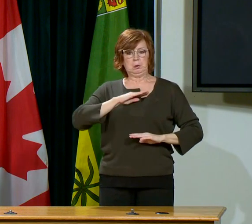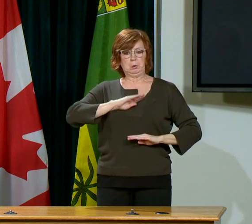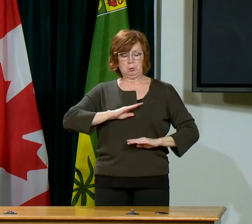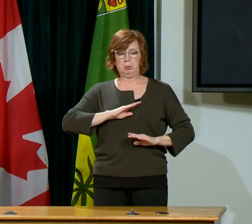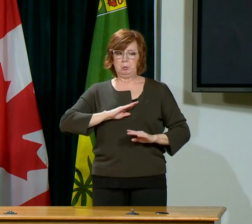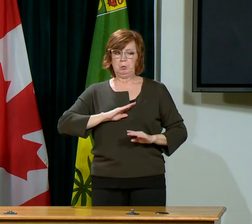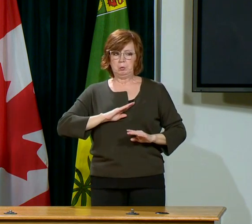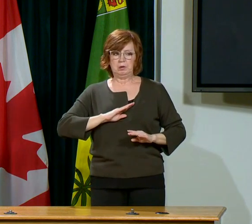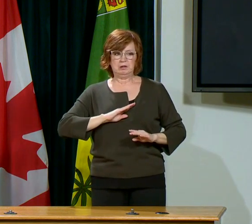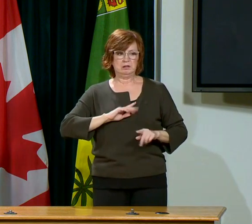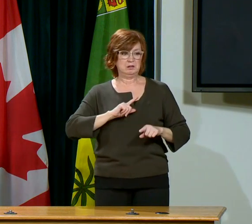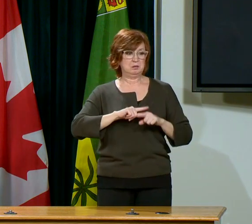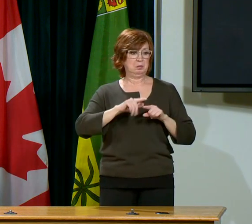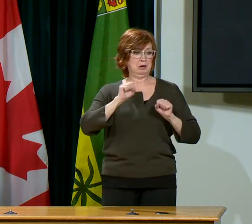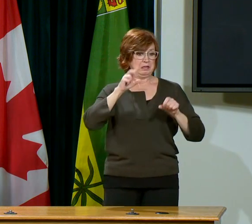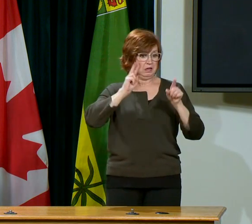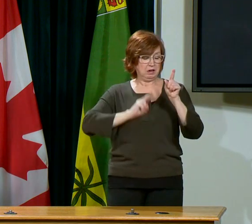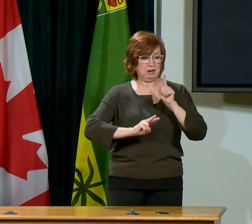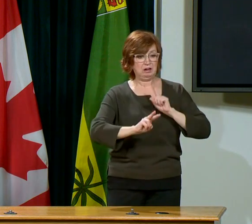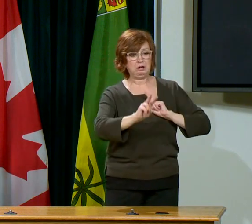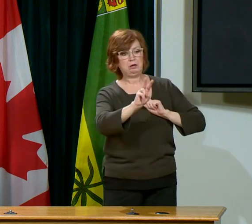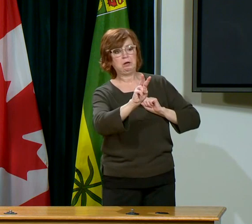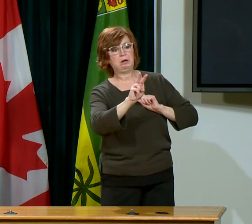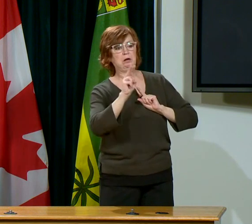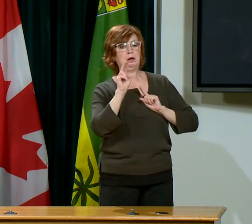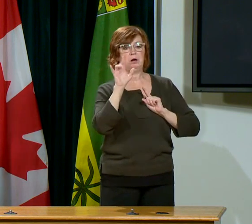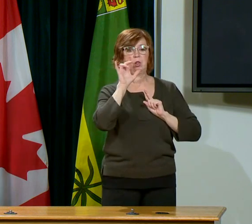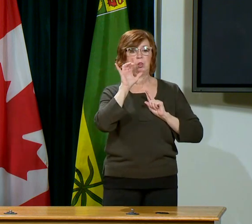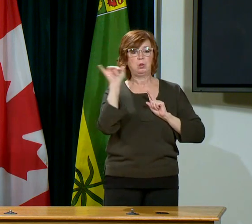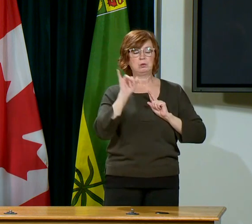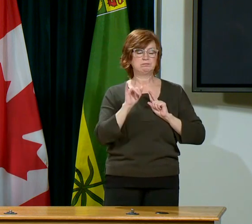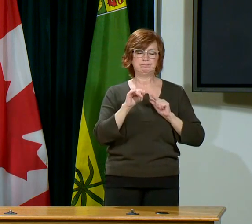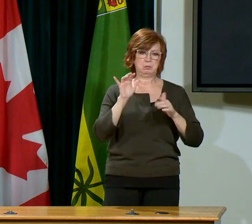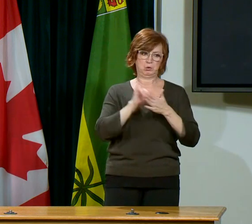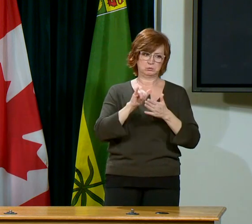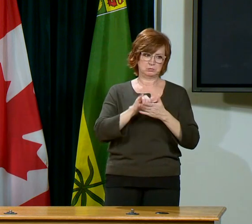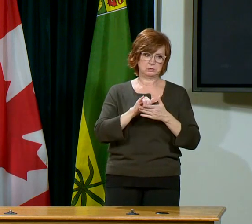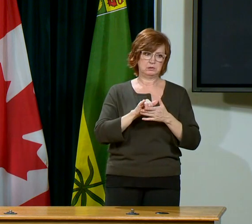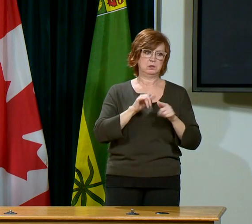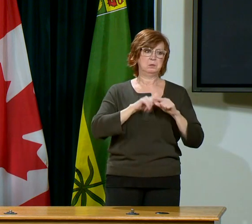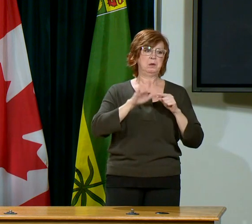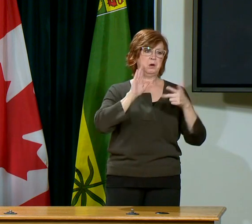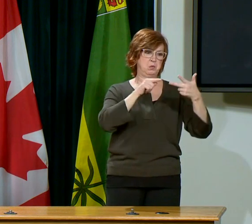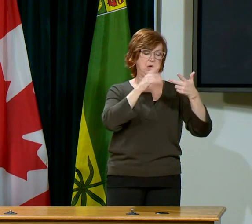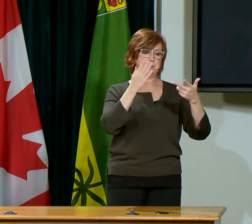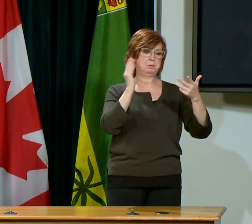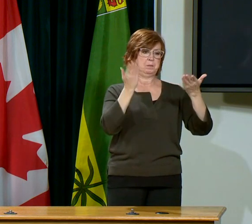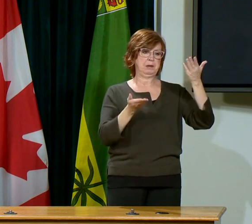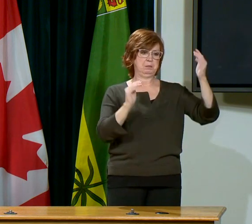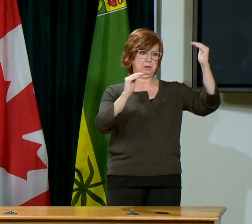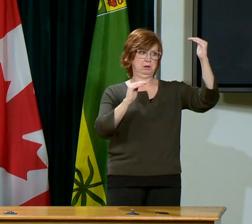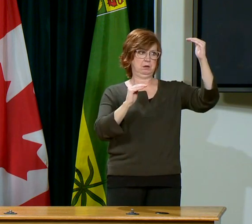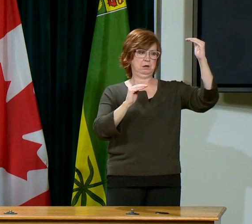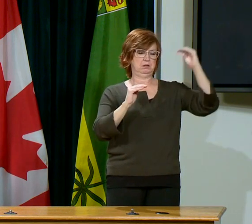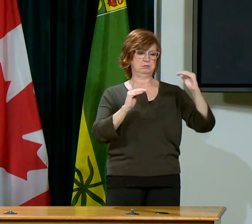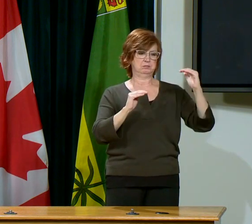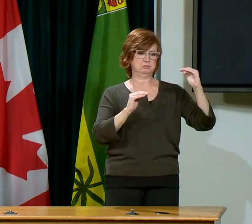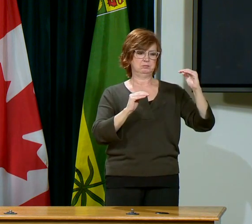as we move forward over the next week or two, we will have updated models and we will be sharing those. And the plan would be adjusted.